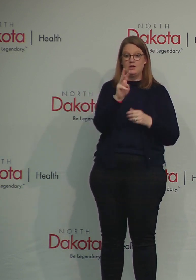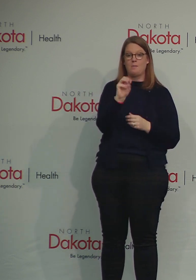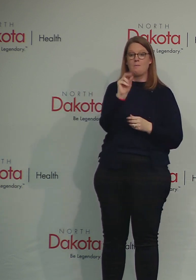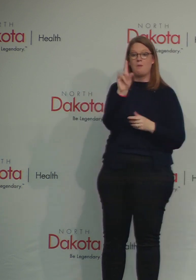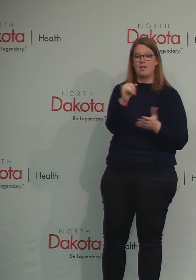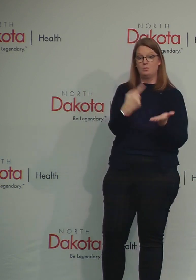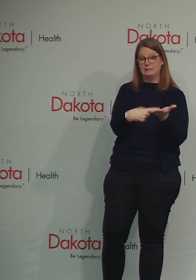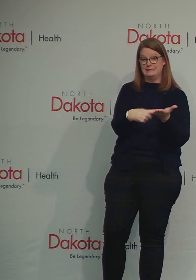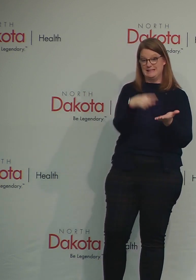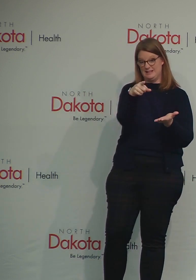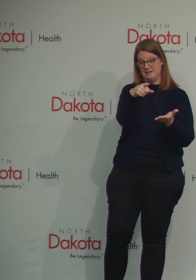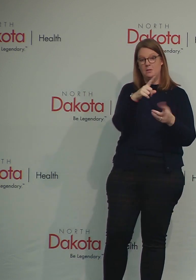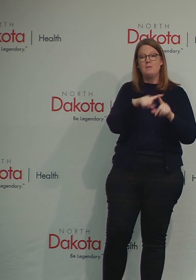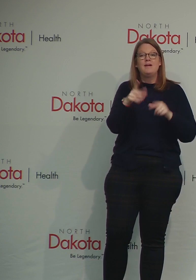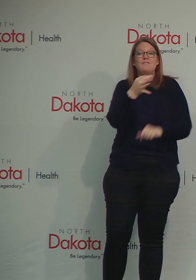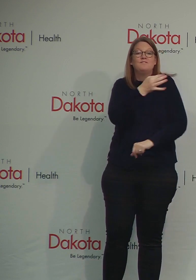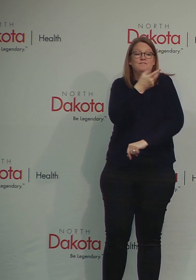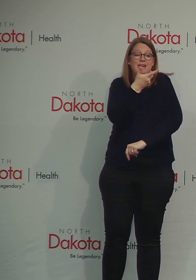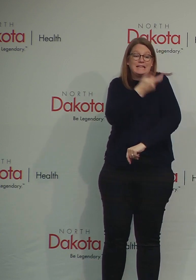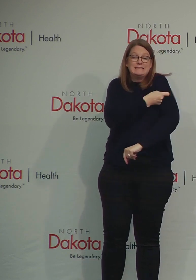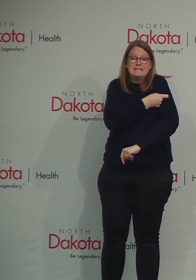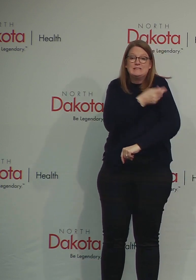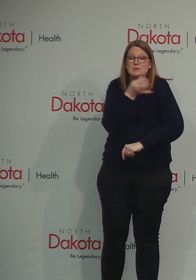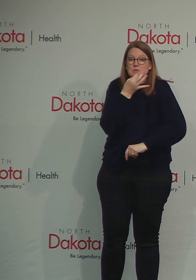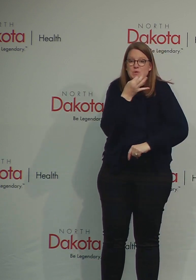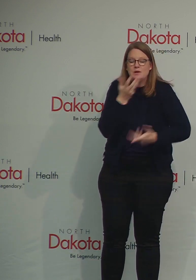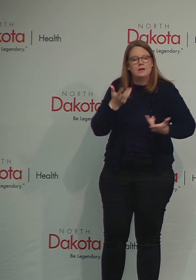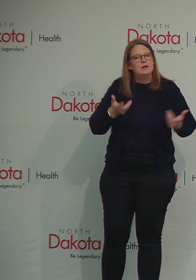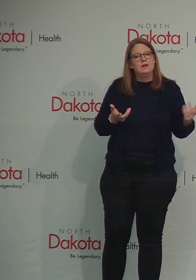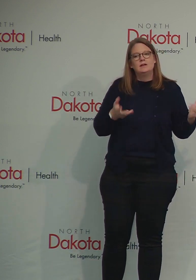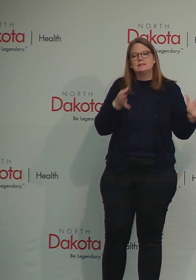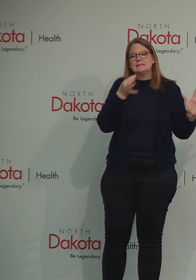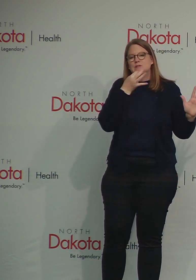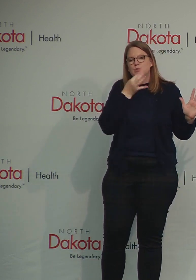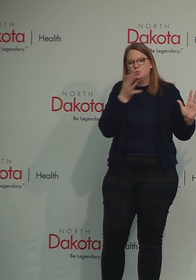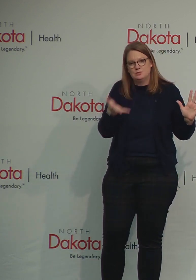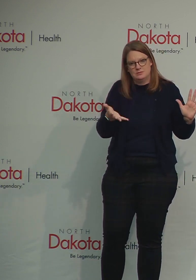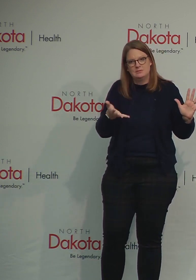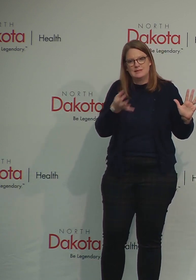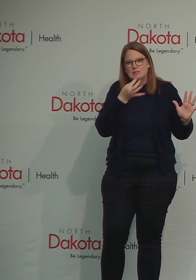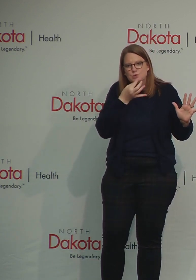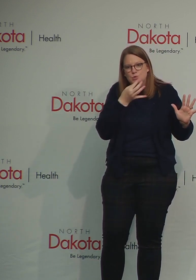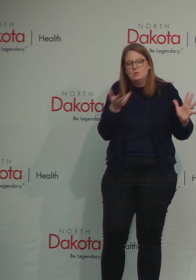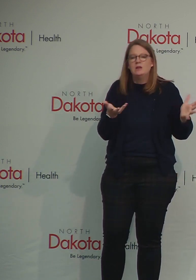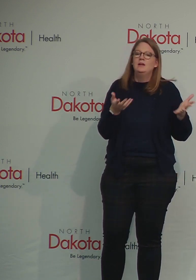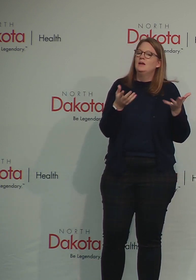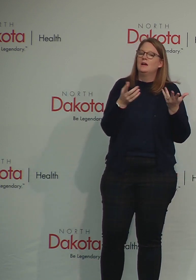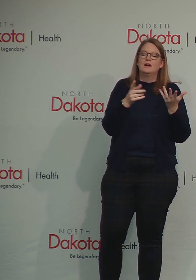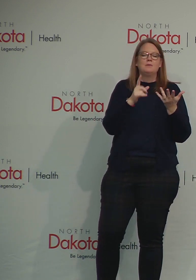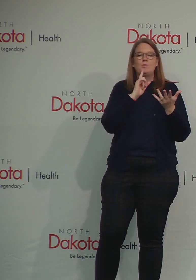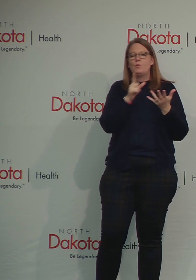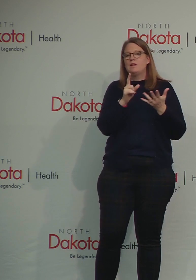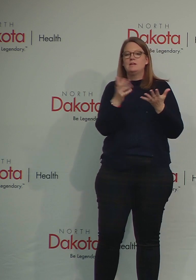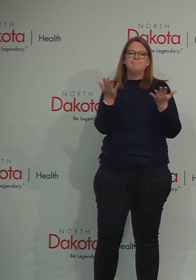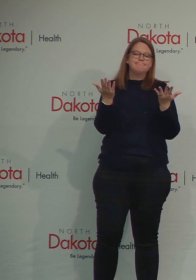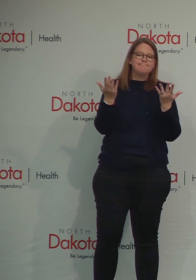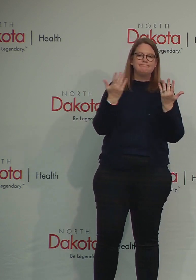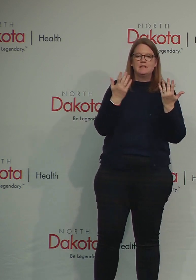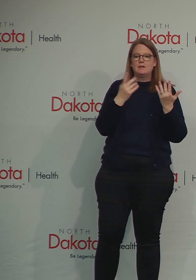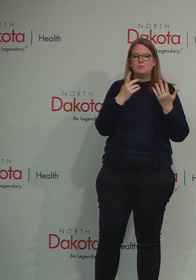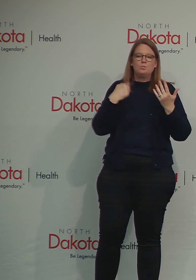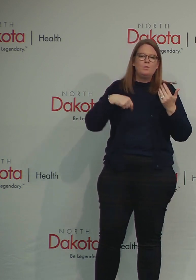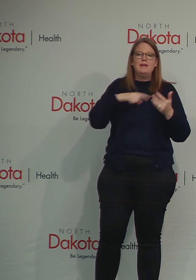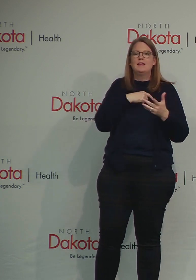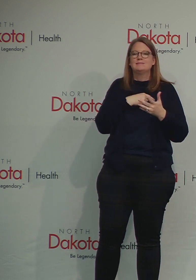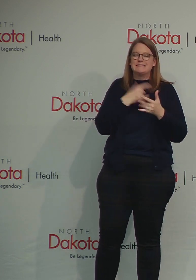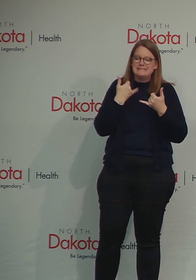that. But this is the home stretch for us as North Dakotans to continue to participate in mitigation